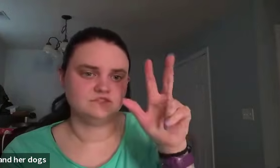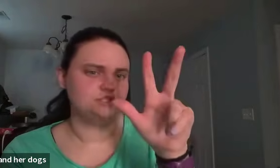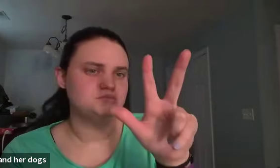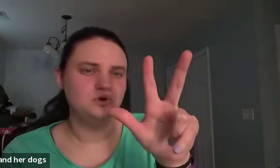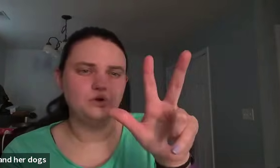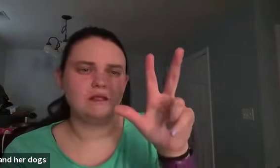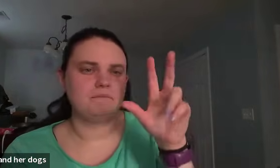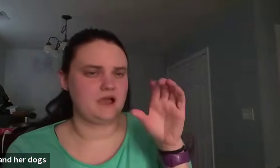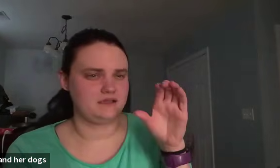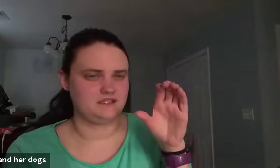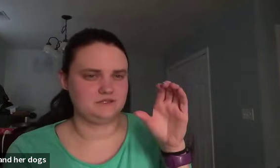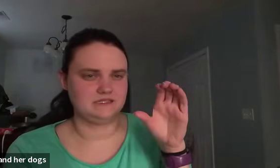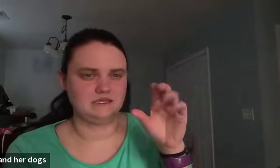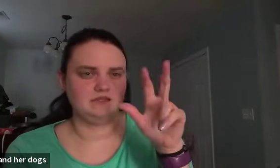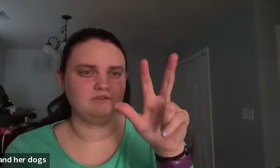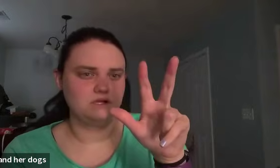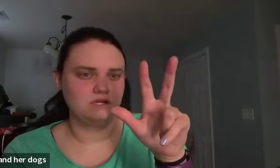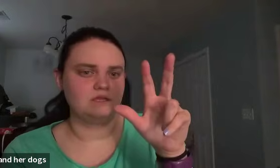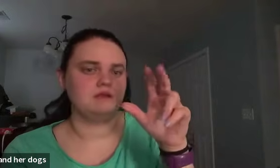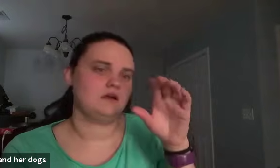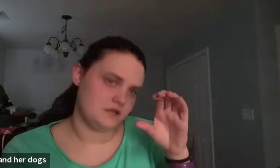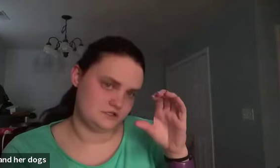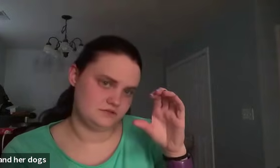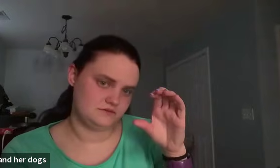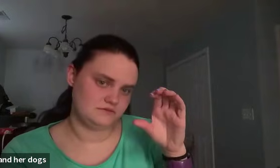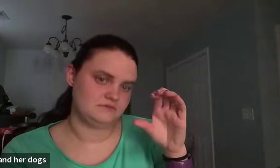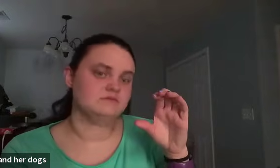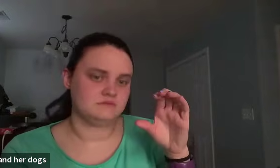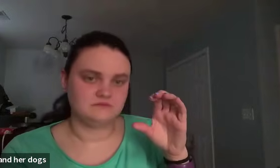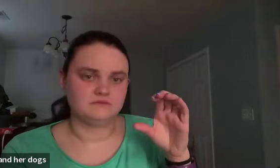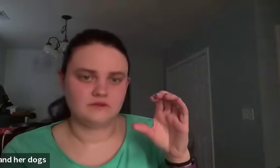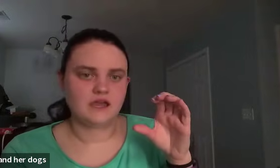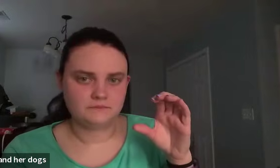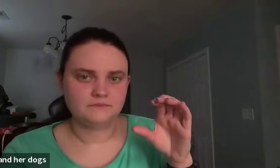So you just pull it back into a C, 300. Okay.